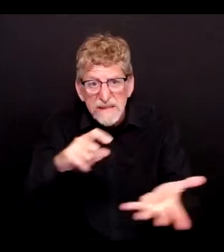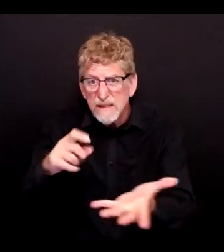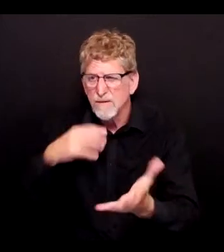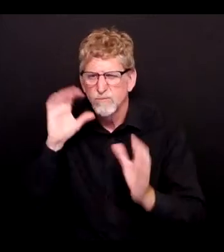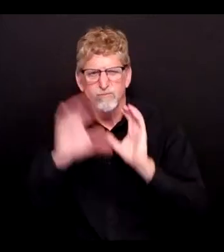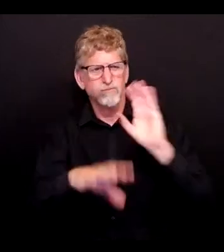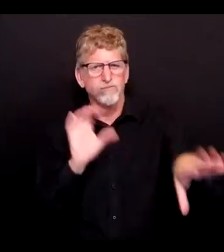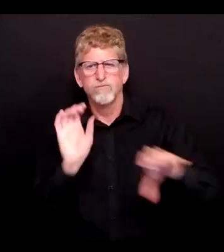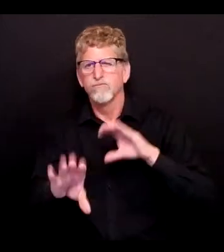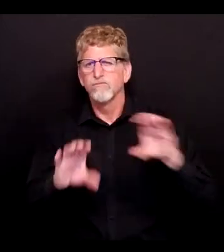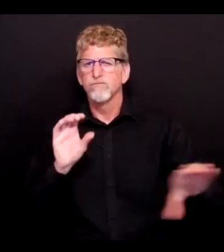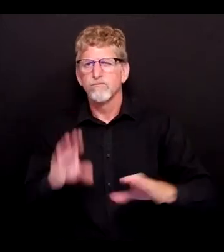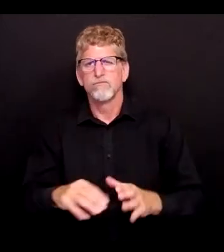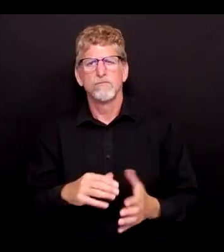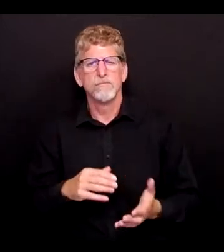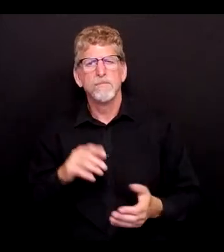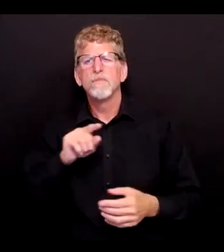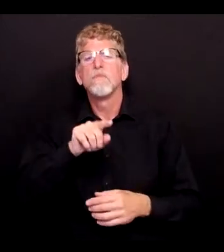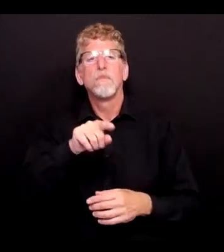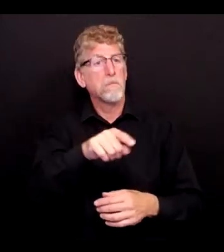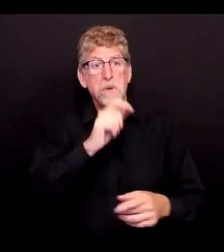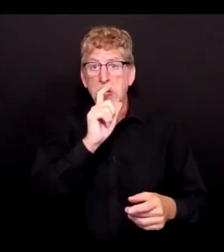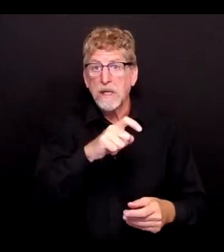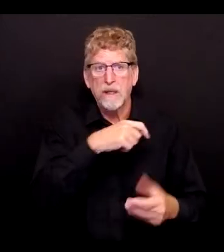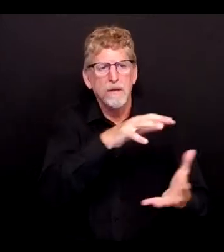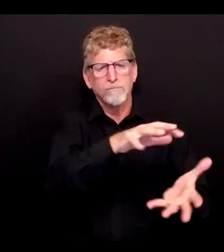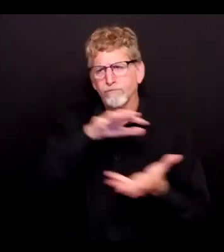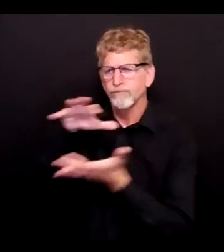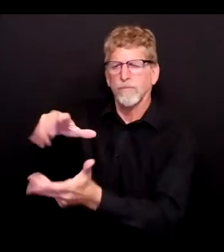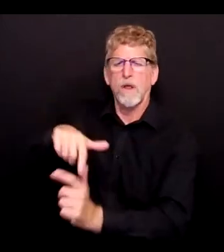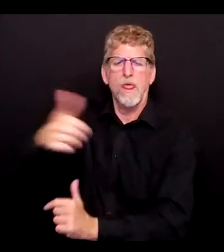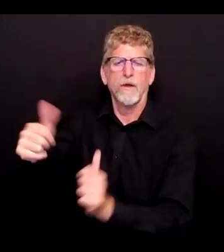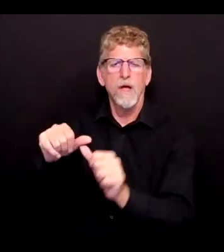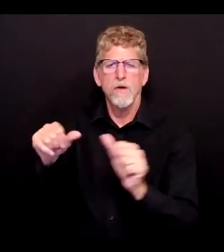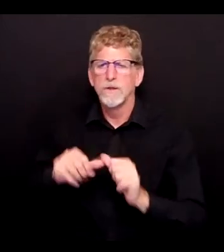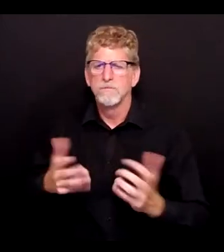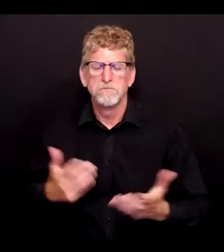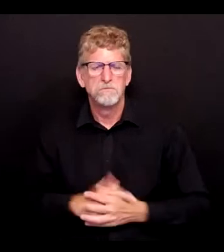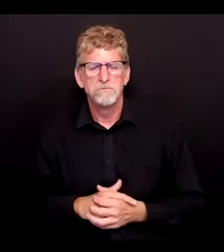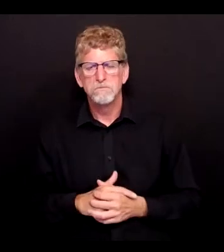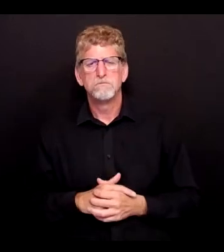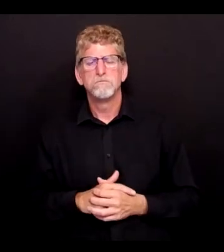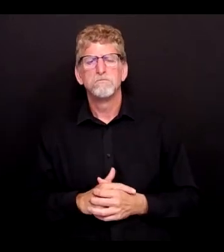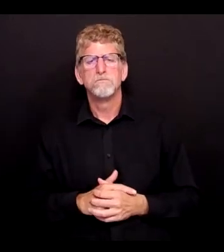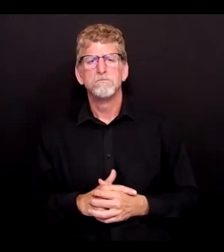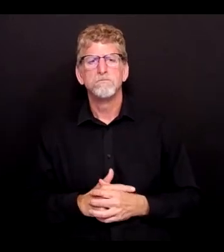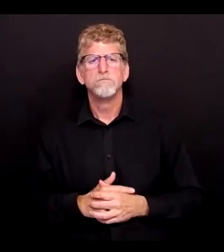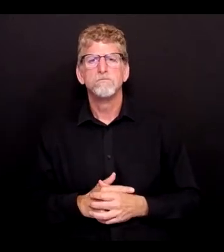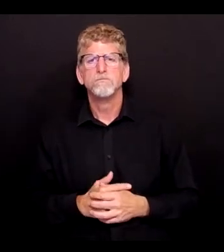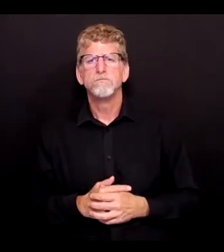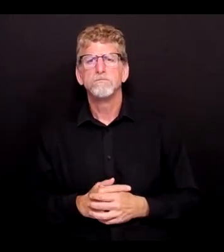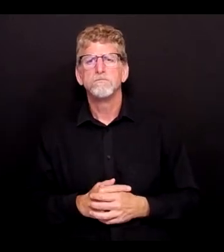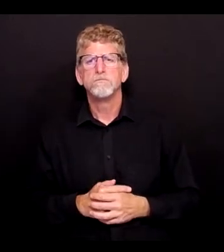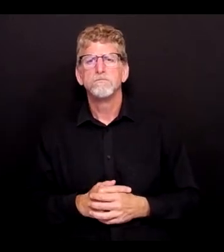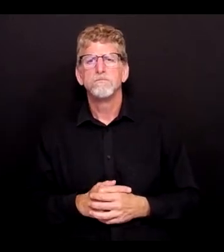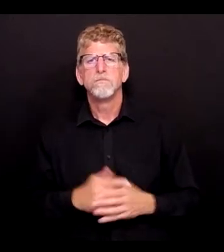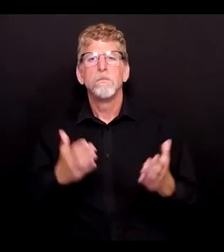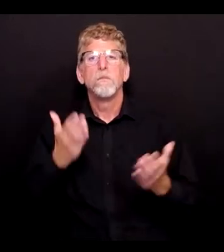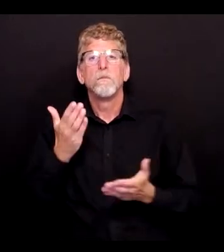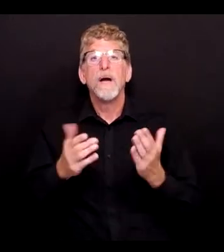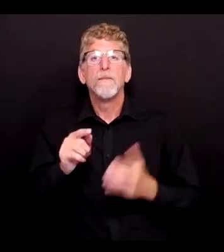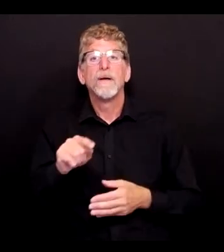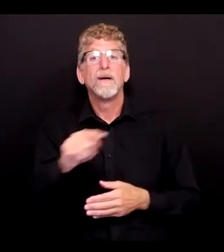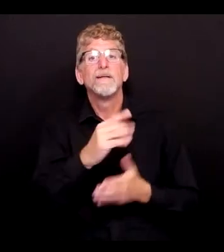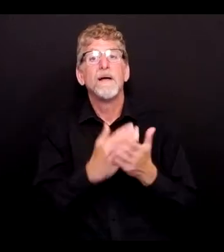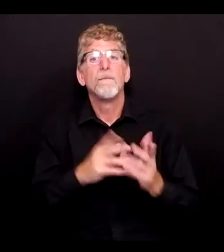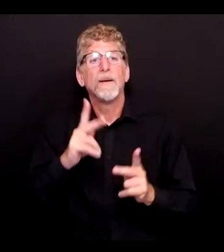who may be having a harder time getting access to the vaccine, whether that's transportation related or what have you. So